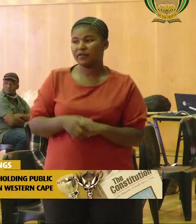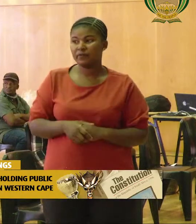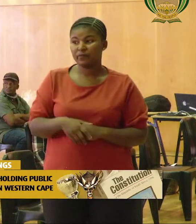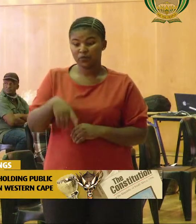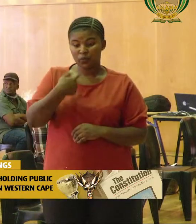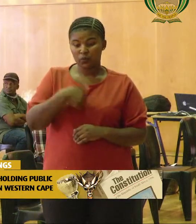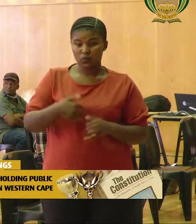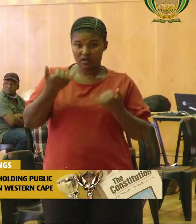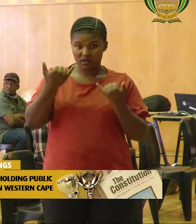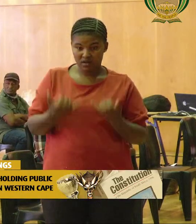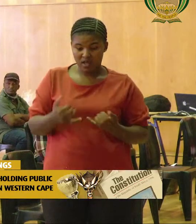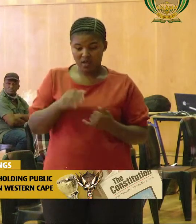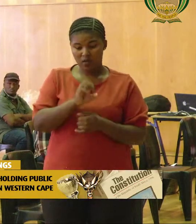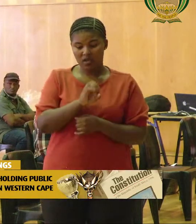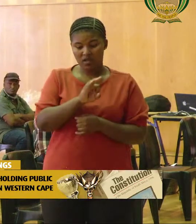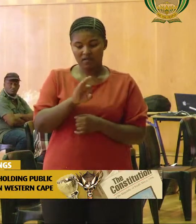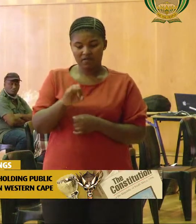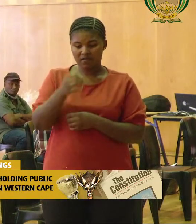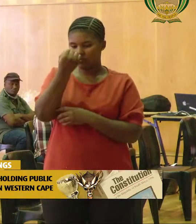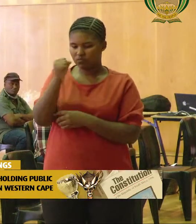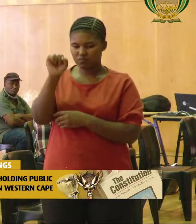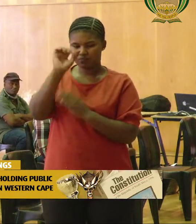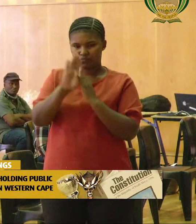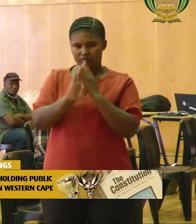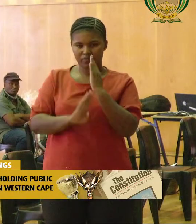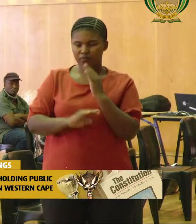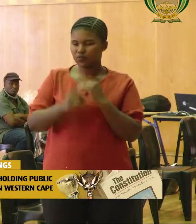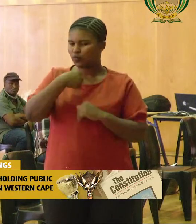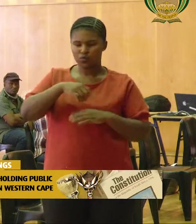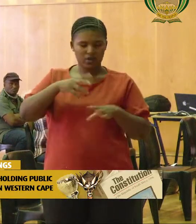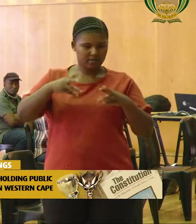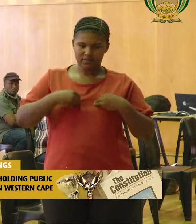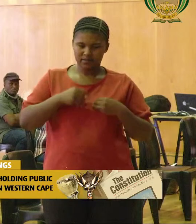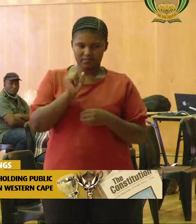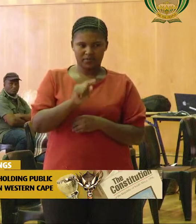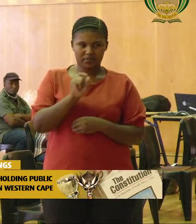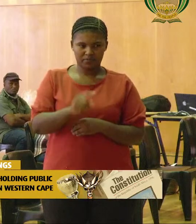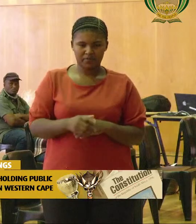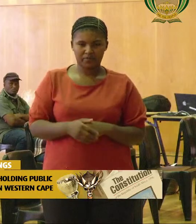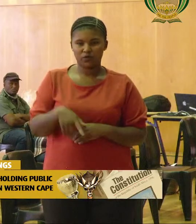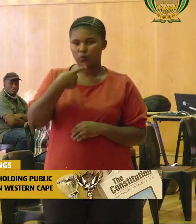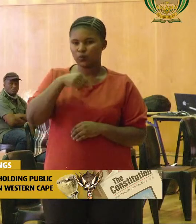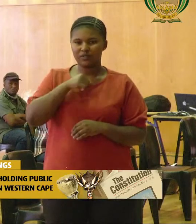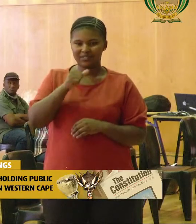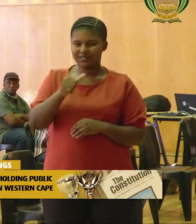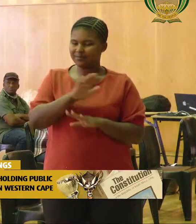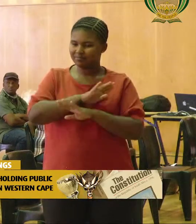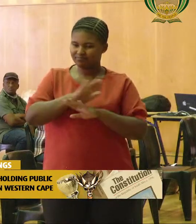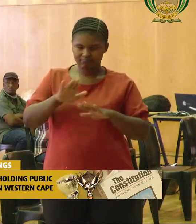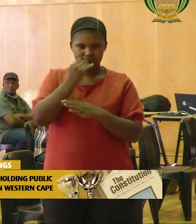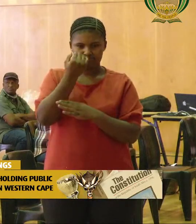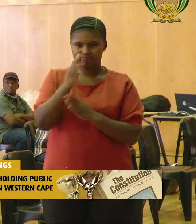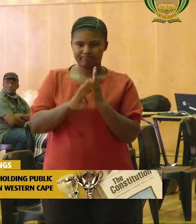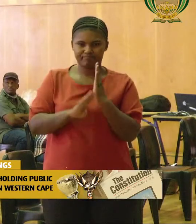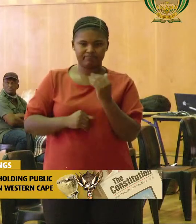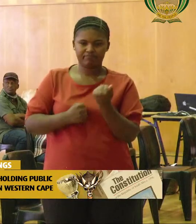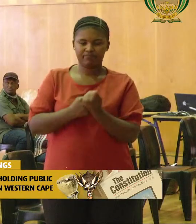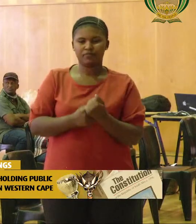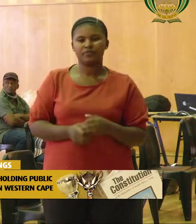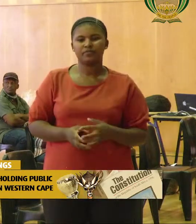Siyayi-rejecta ke loo nto siyi-EFF eso space asisinikezeli tu sithi phandle ngalo mba lowo.